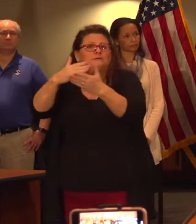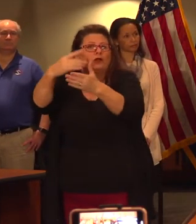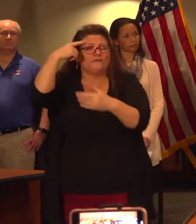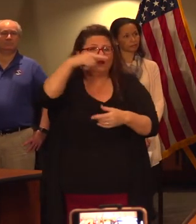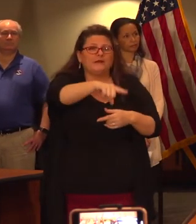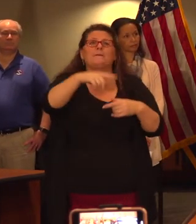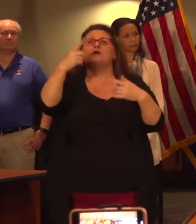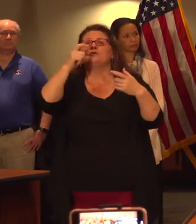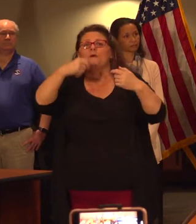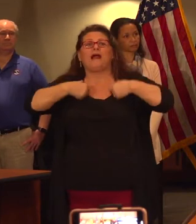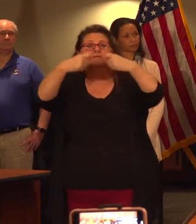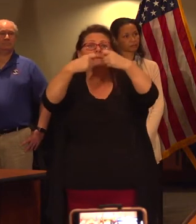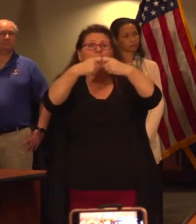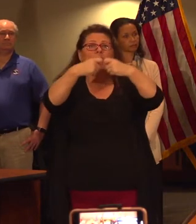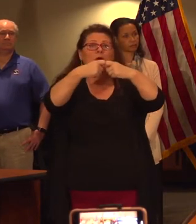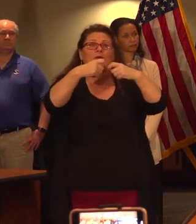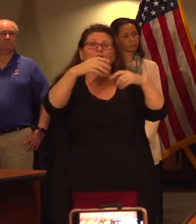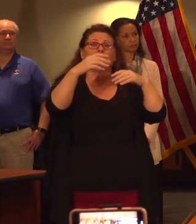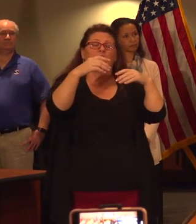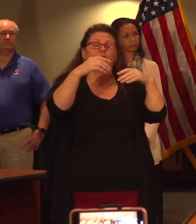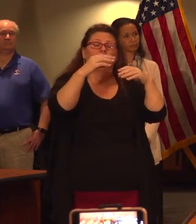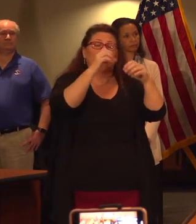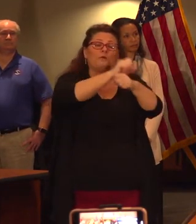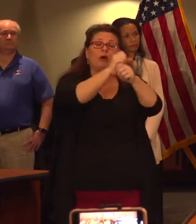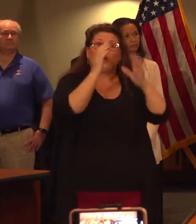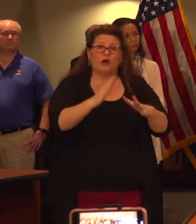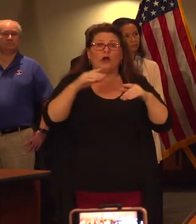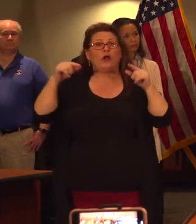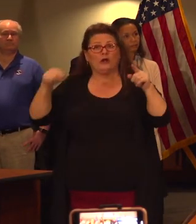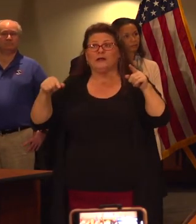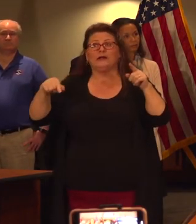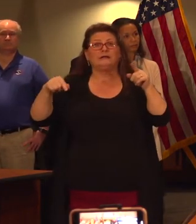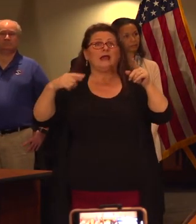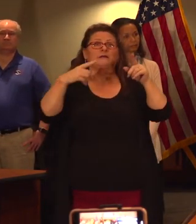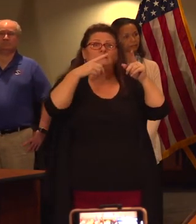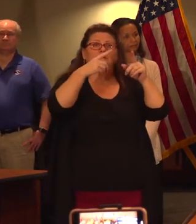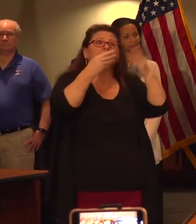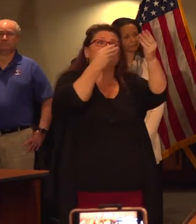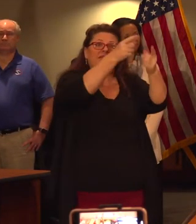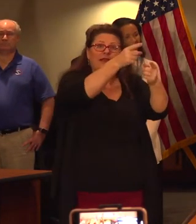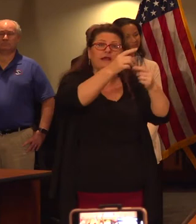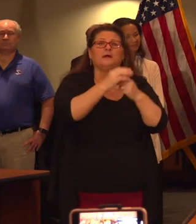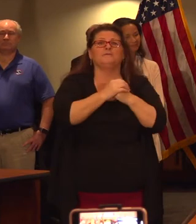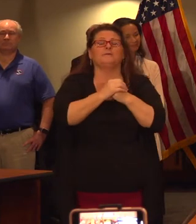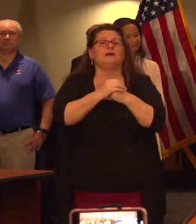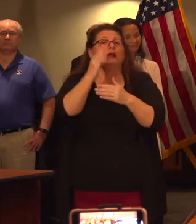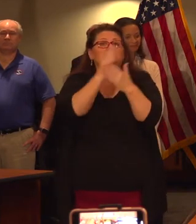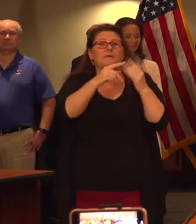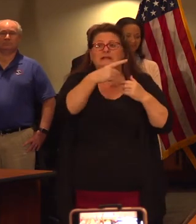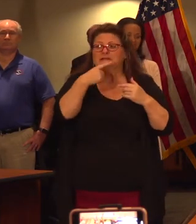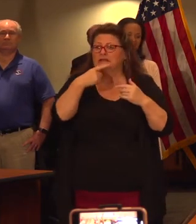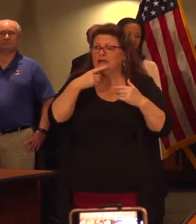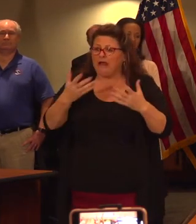on the power lines had food to eat. In fact, I got one report that some of them were sorry they finished their work because they're going to have to go home and go miss a lot of that